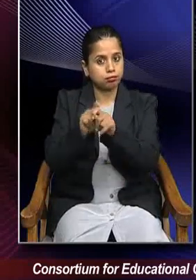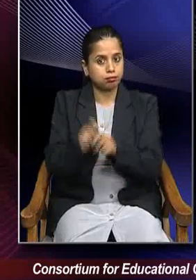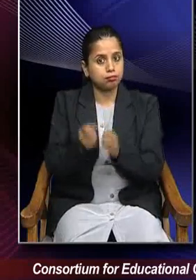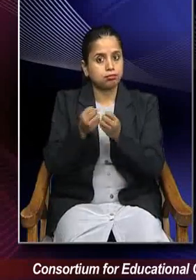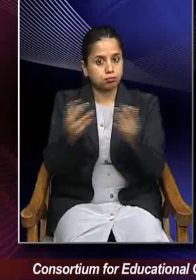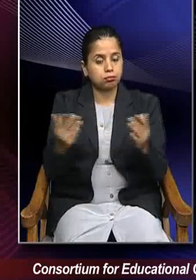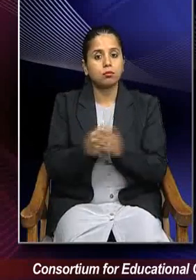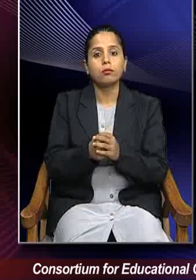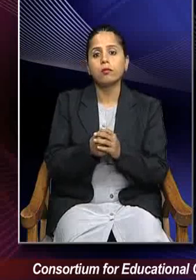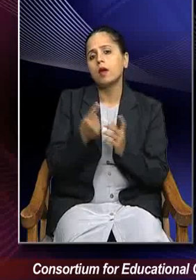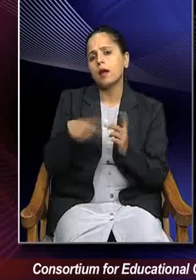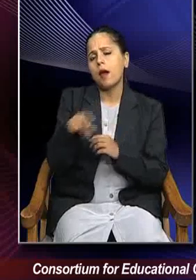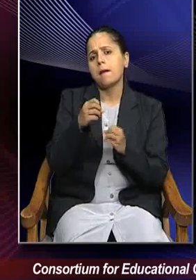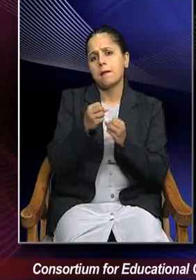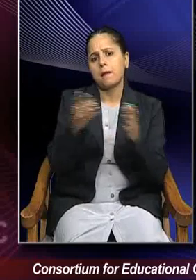of this